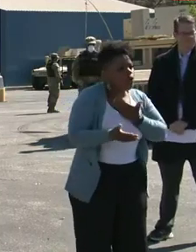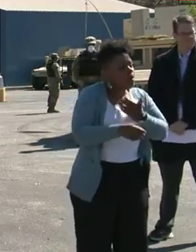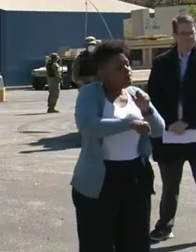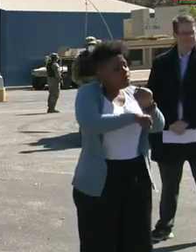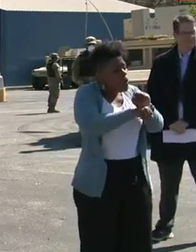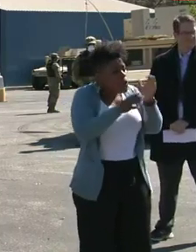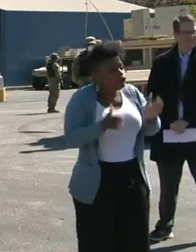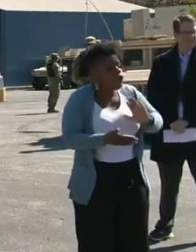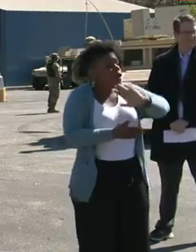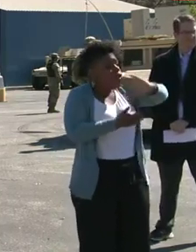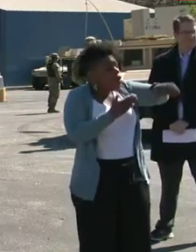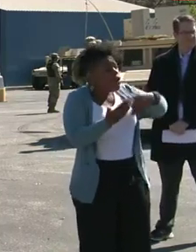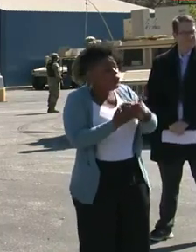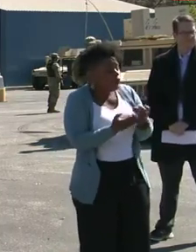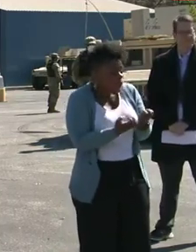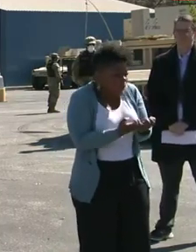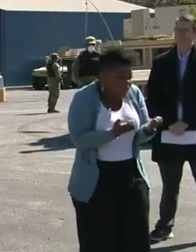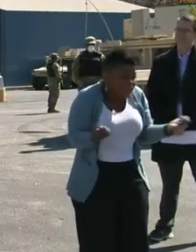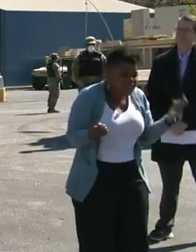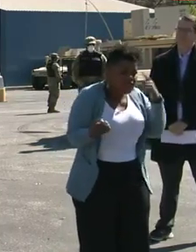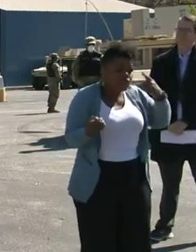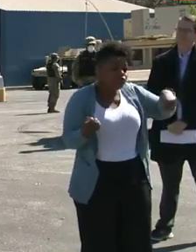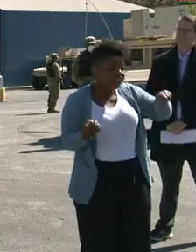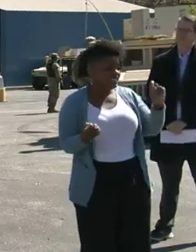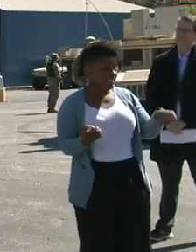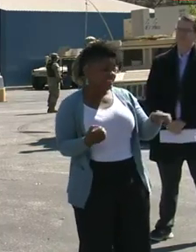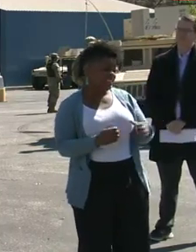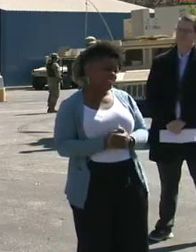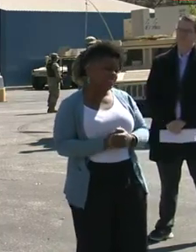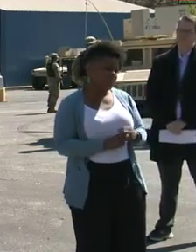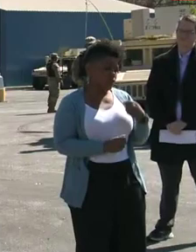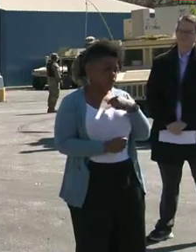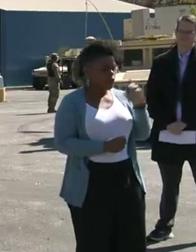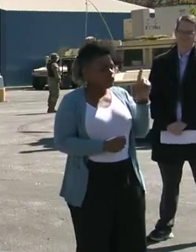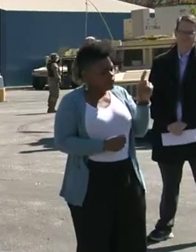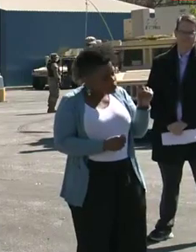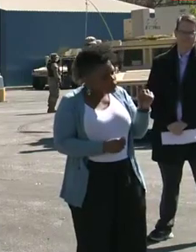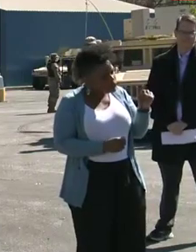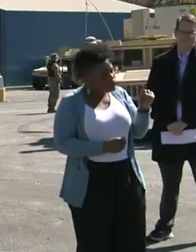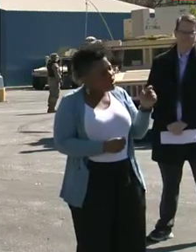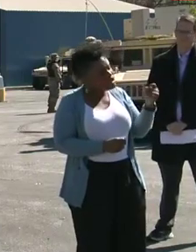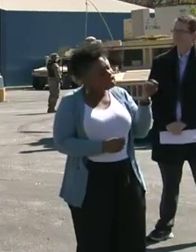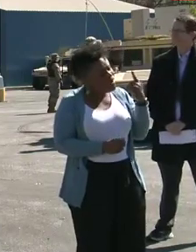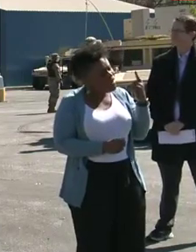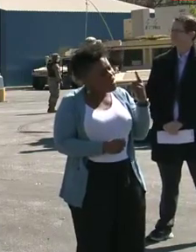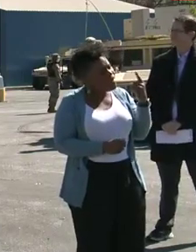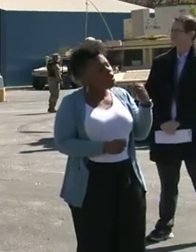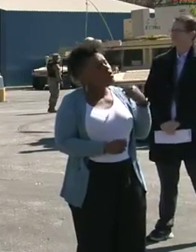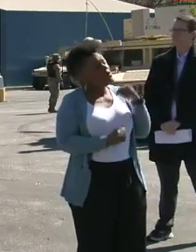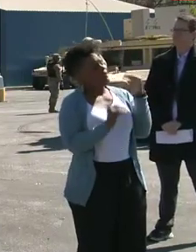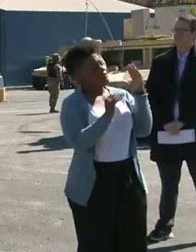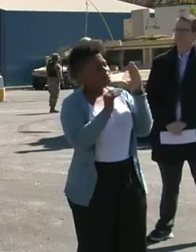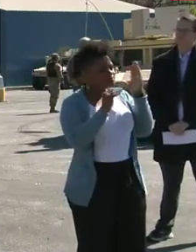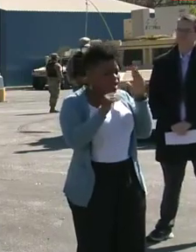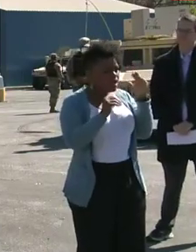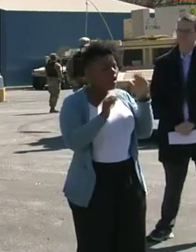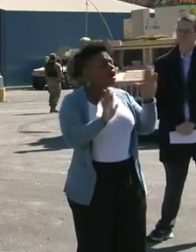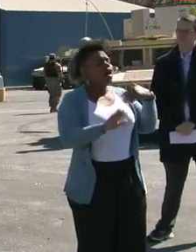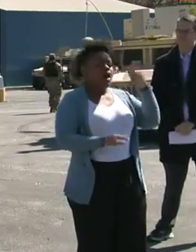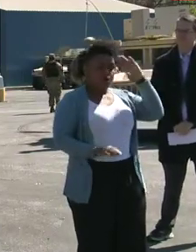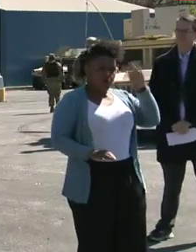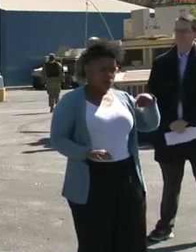equipment that they need. We do understand, and we expect, I know you've been following the